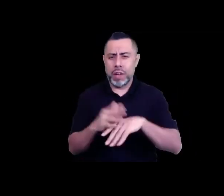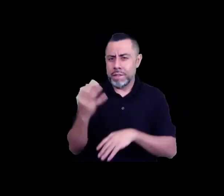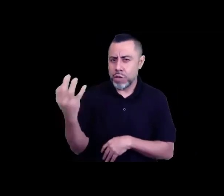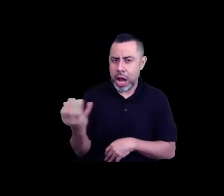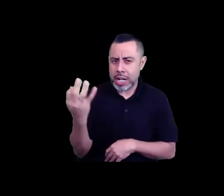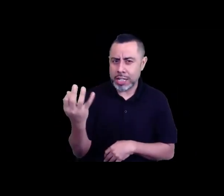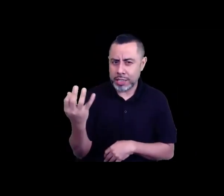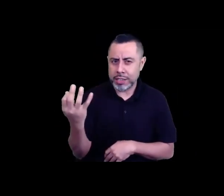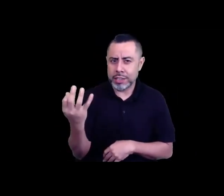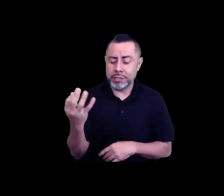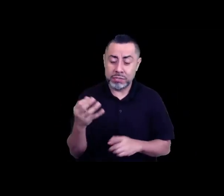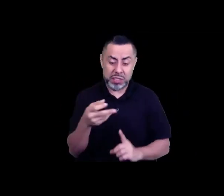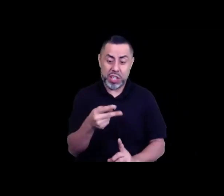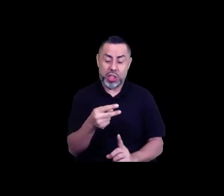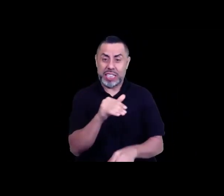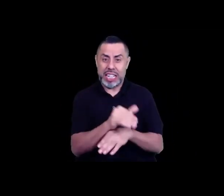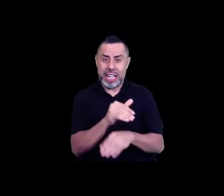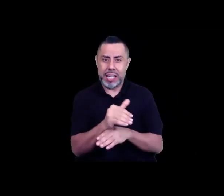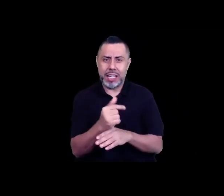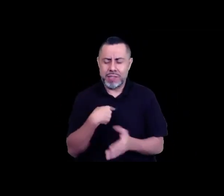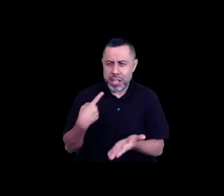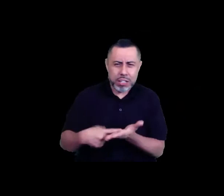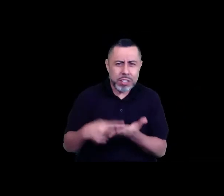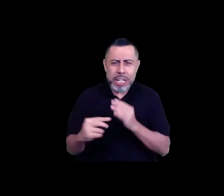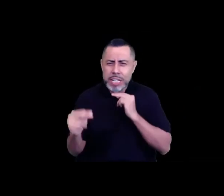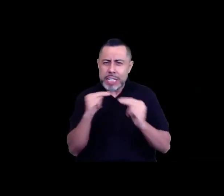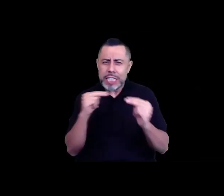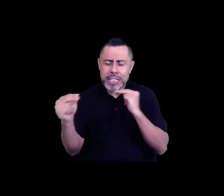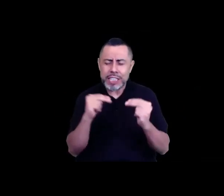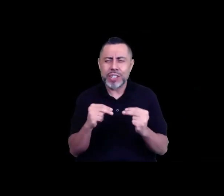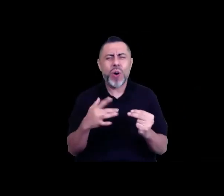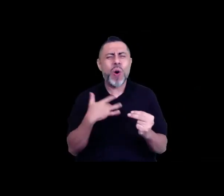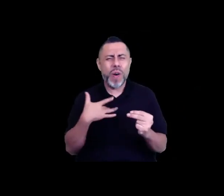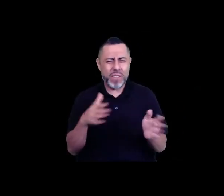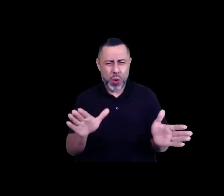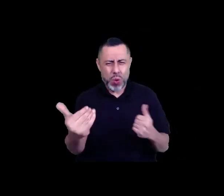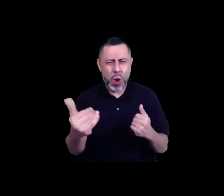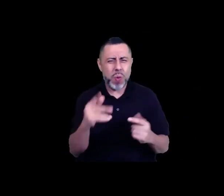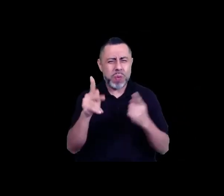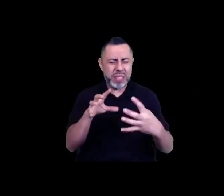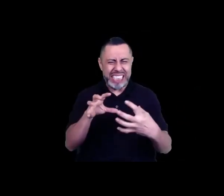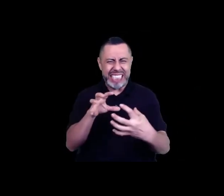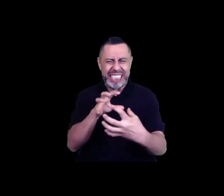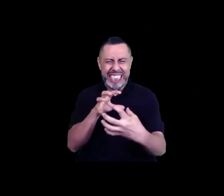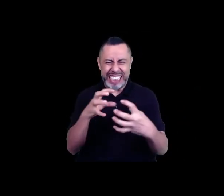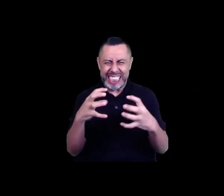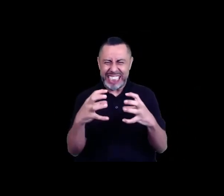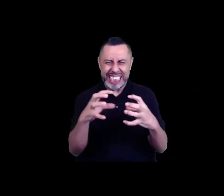we were negotiating, and the tension in the room was really high. And three countries were out in the hall,